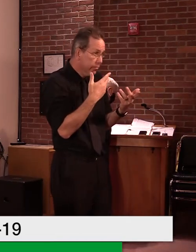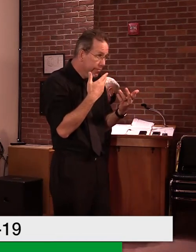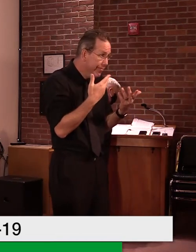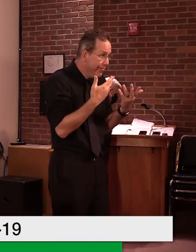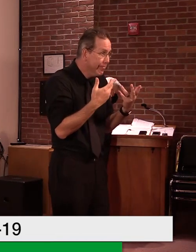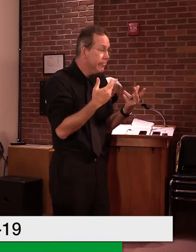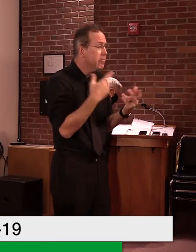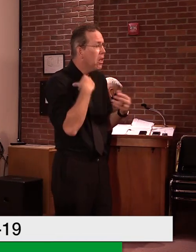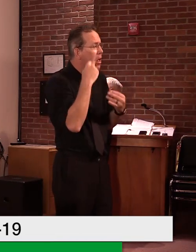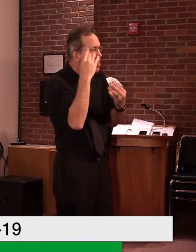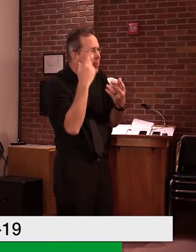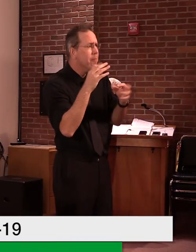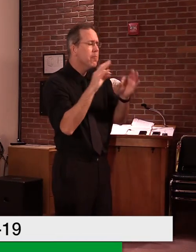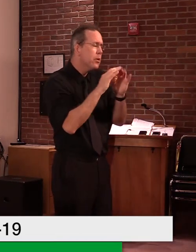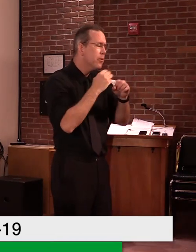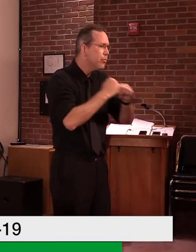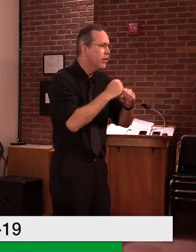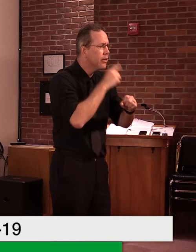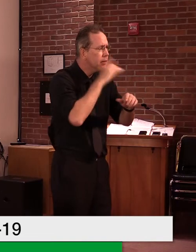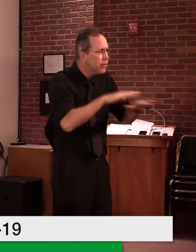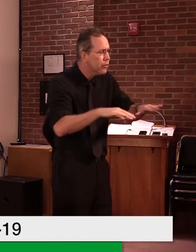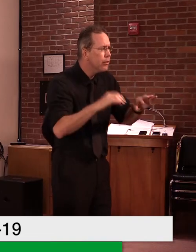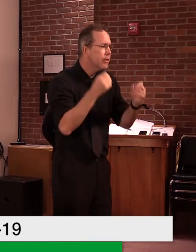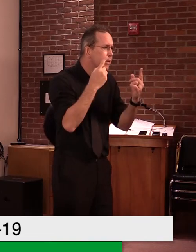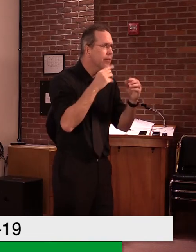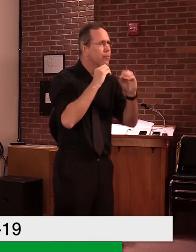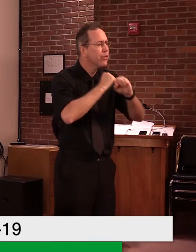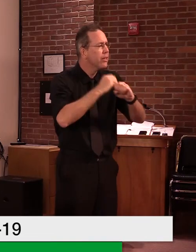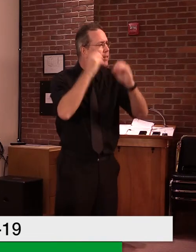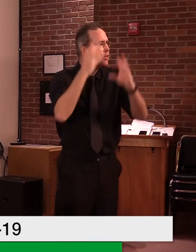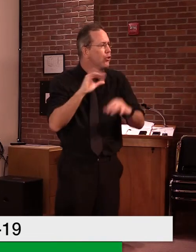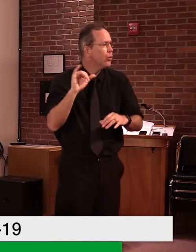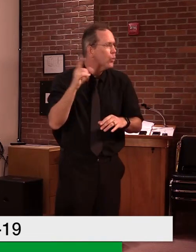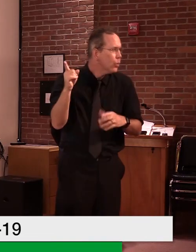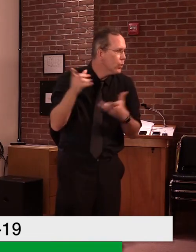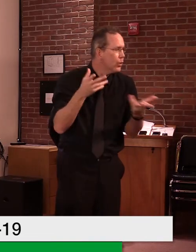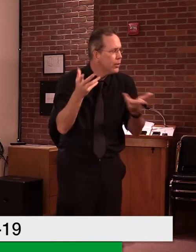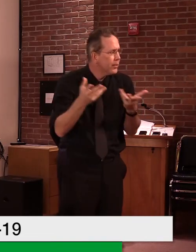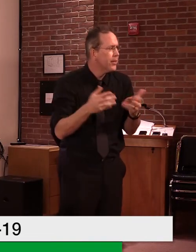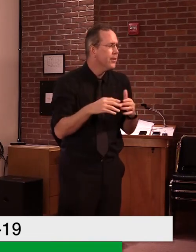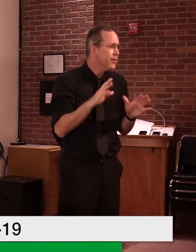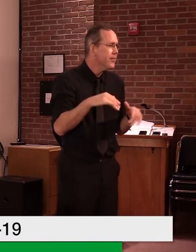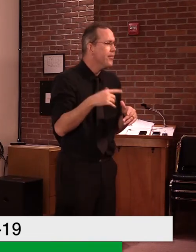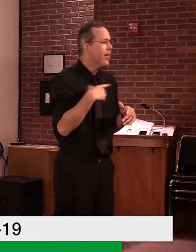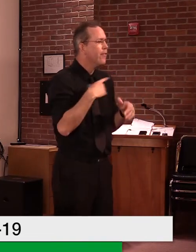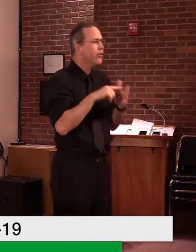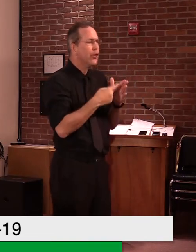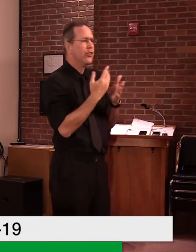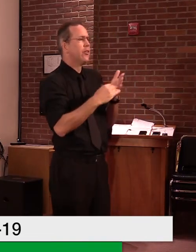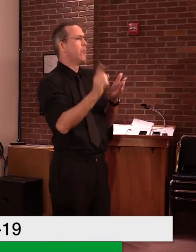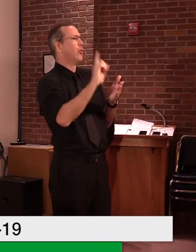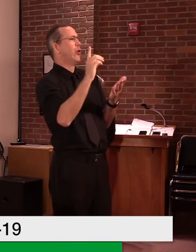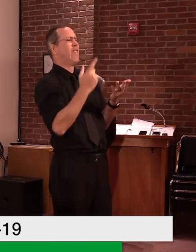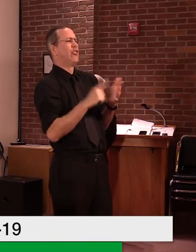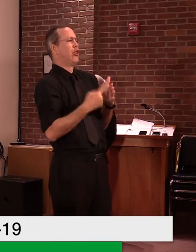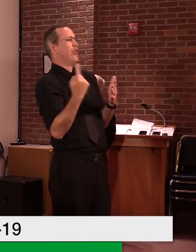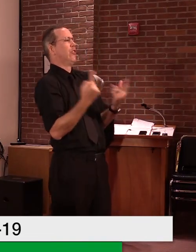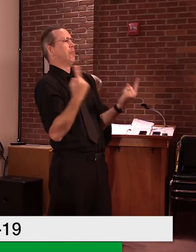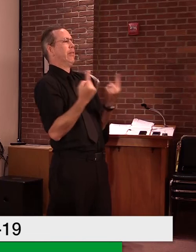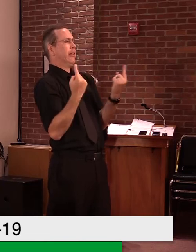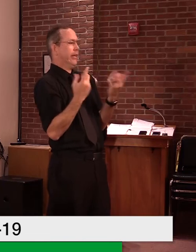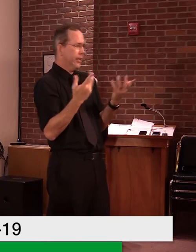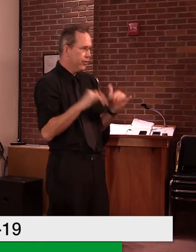I accept that we need to, again, start somewhere. And this might be the right approach. A hybrid approach is something that we're offering. We have to